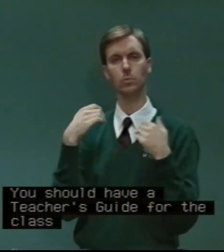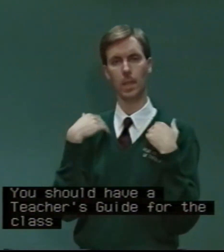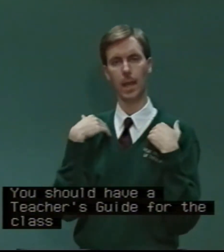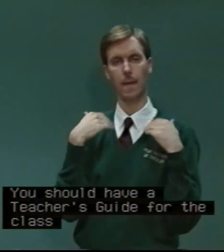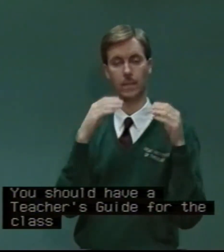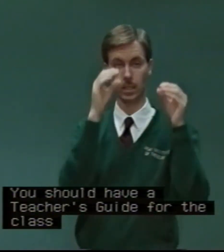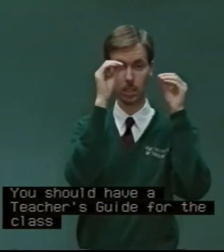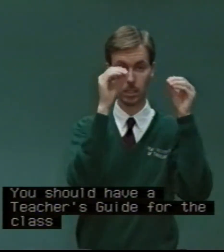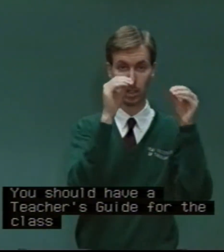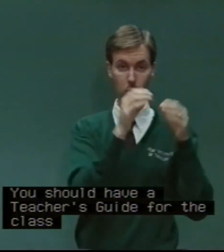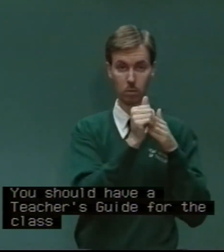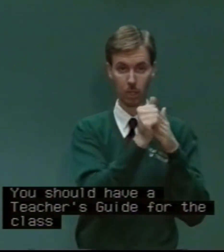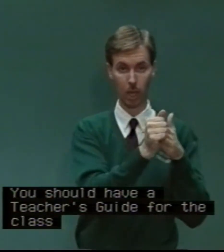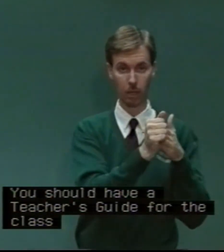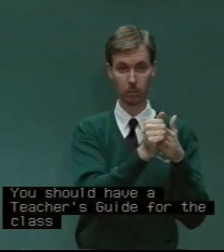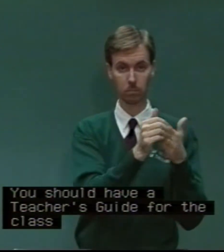have a teacher's guide for the class,